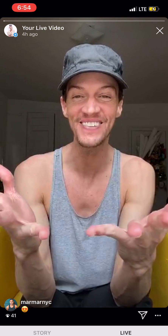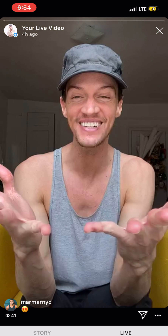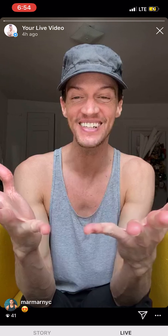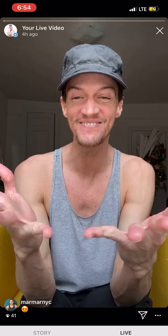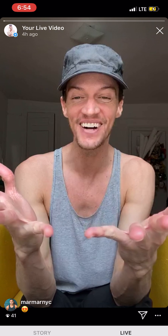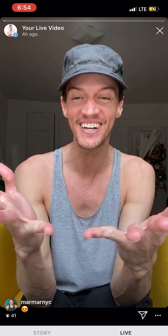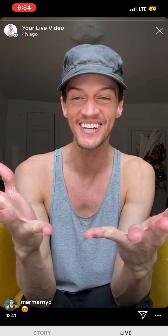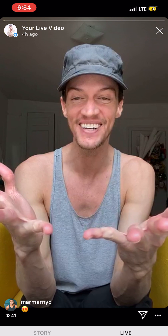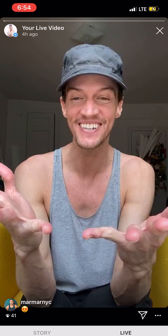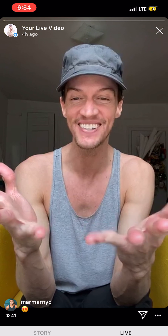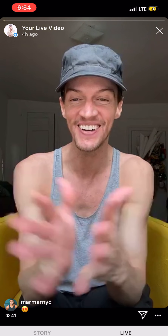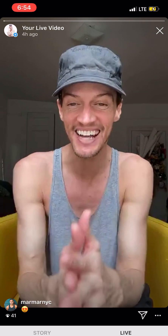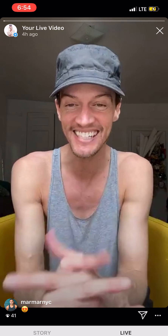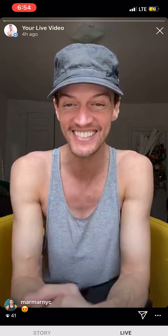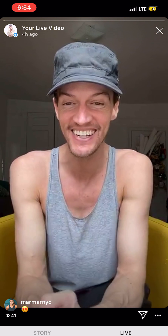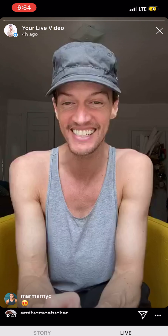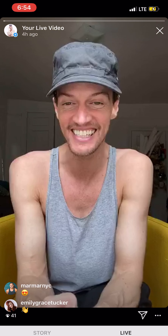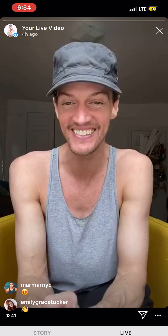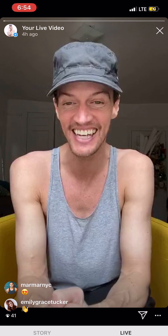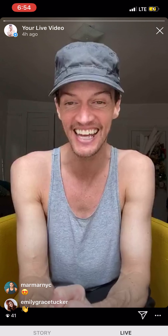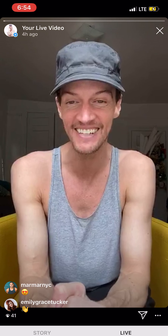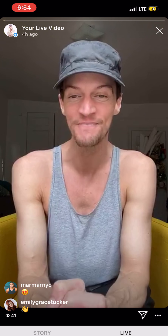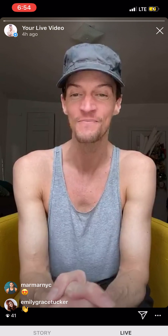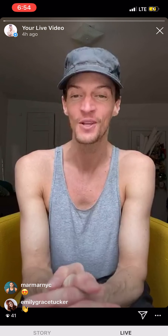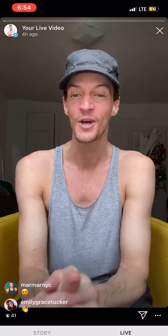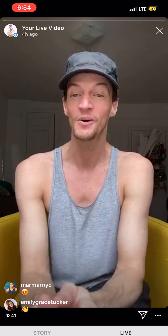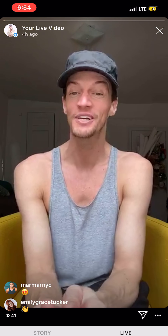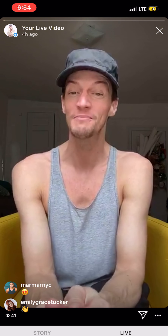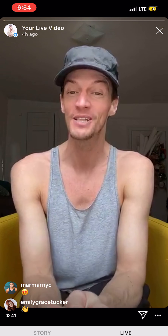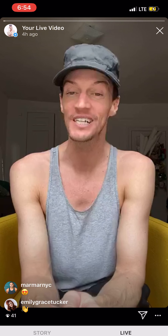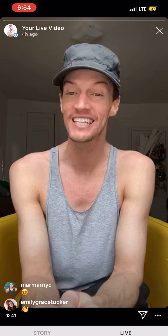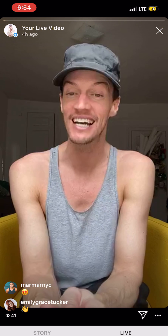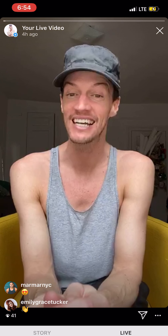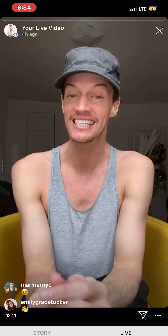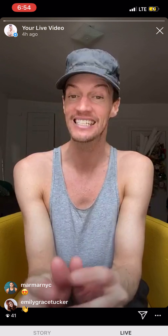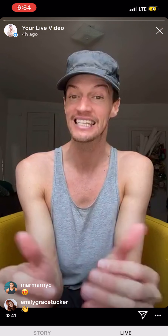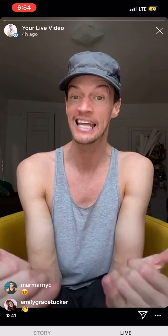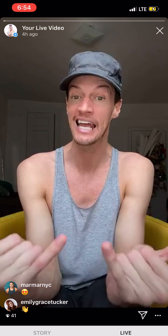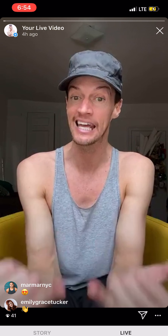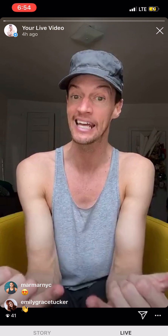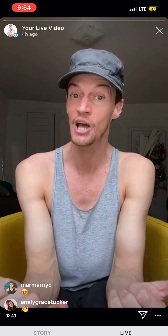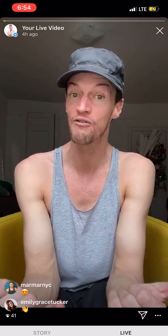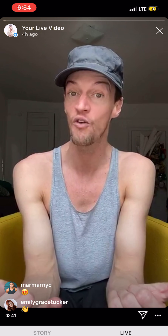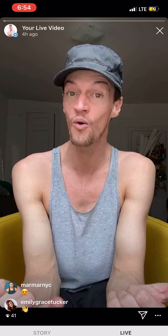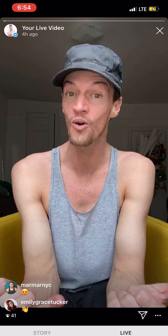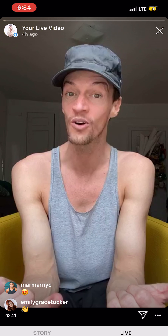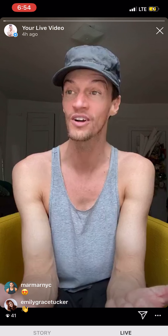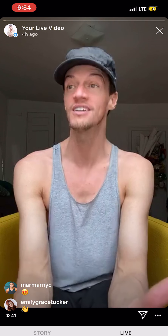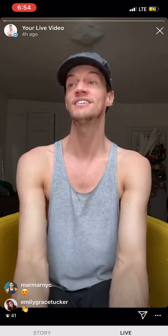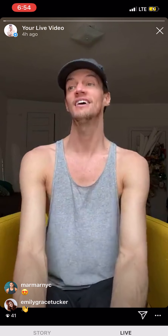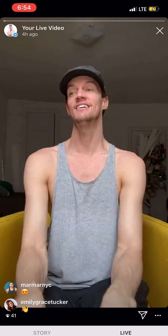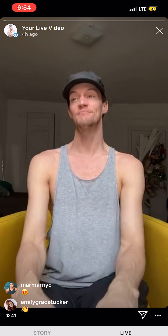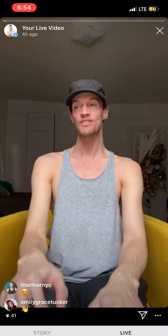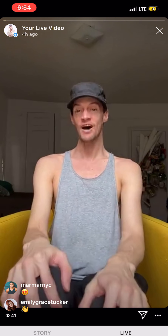welcome, Mario. Grace, it's great to see you today. We are going to be learning the signs today for thoughts,